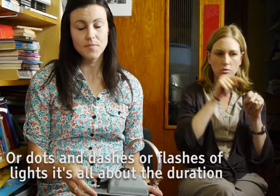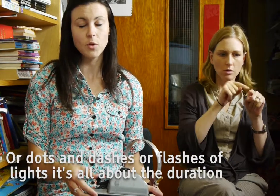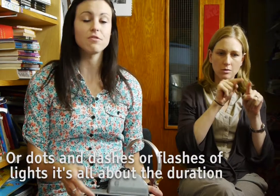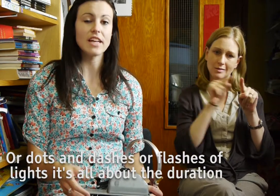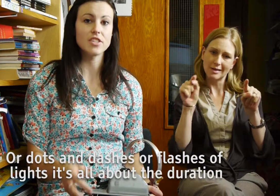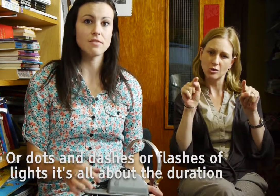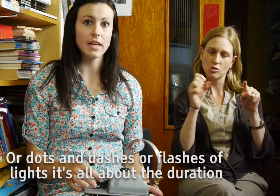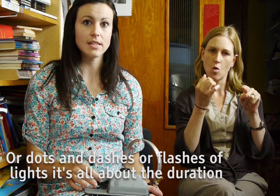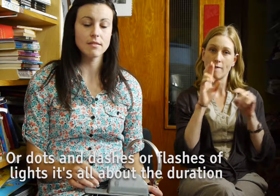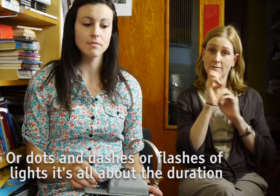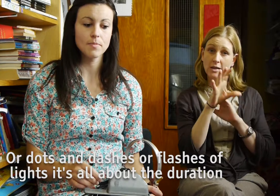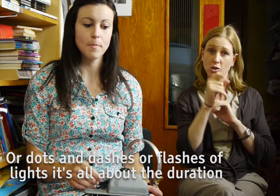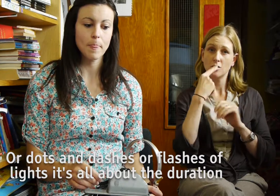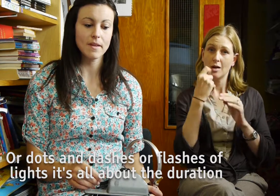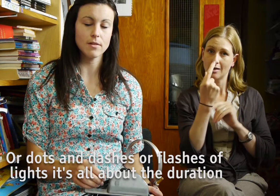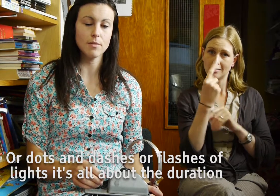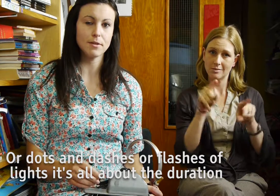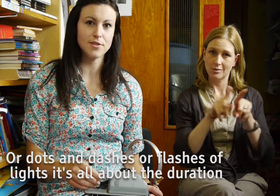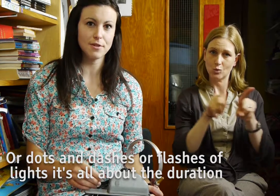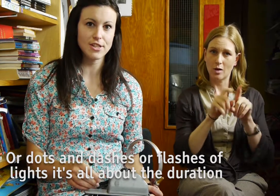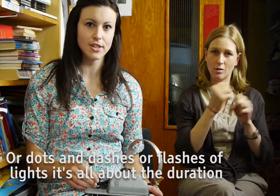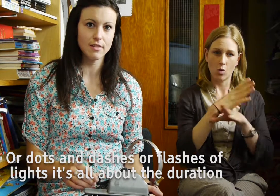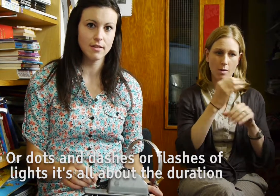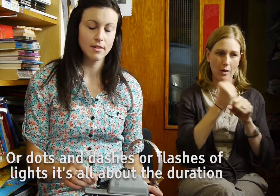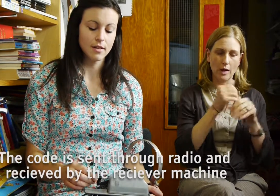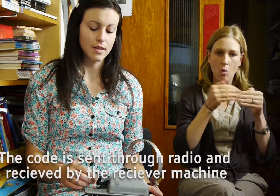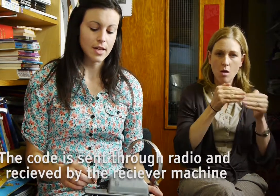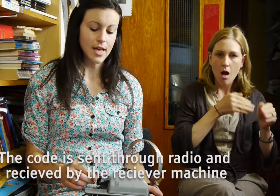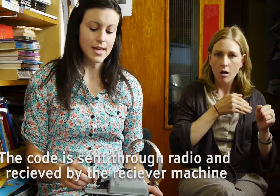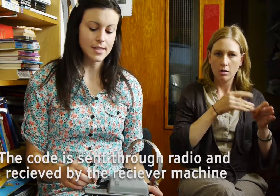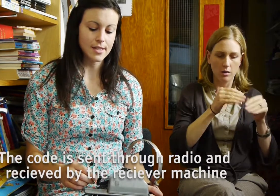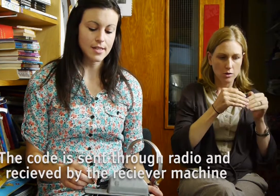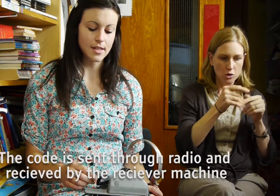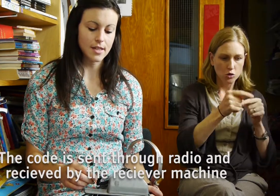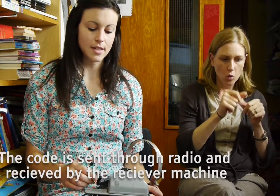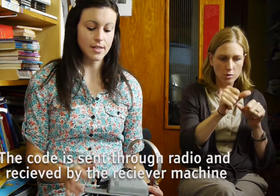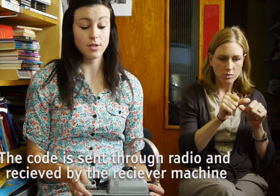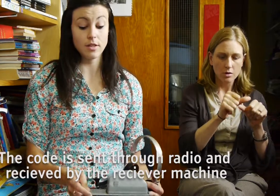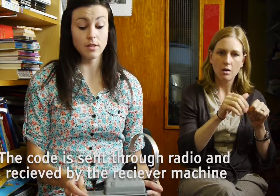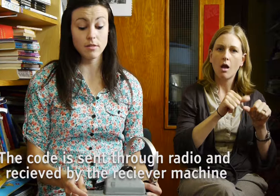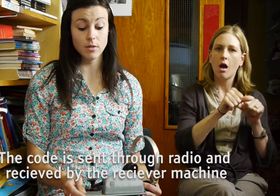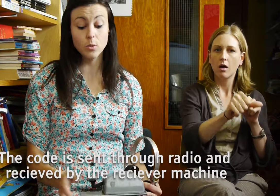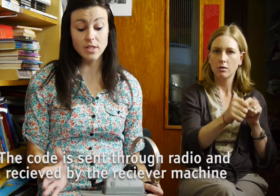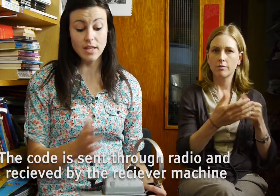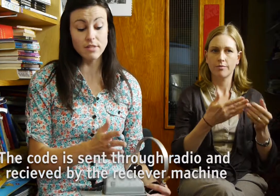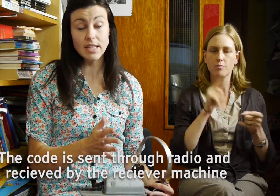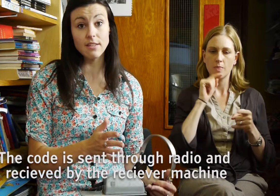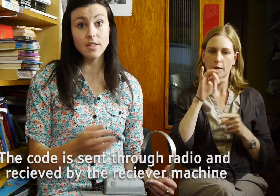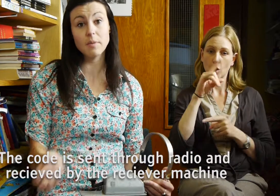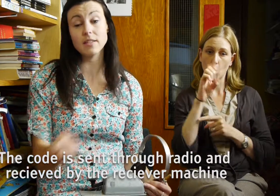or flashes of light. It's all about the duration. And it's the code is then received, it's passed